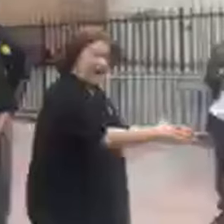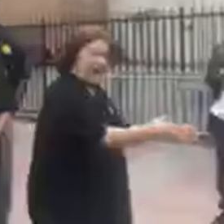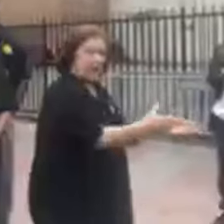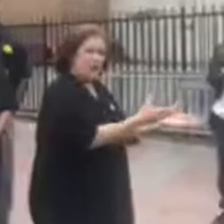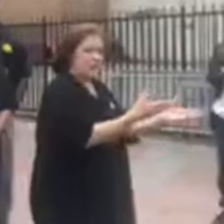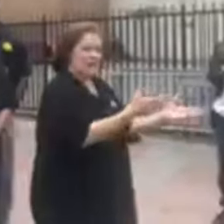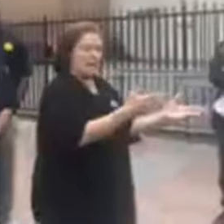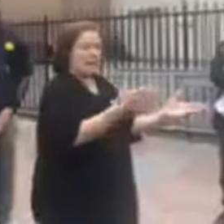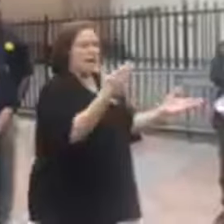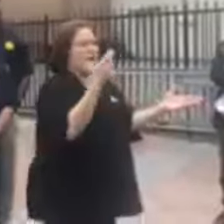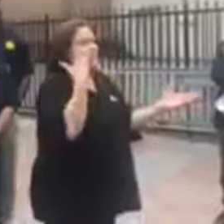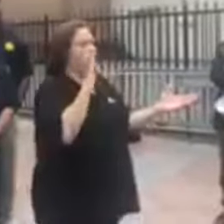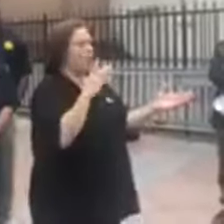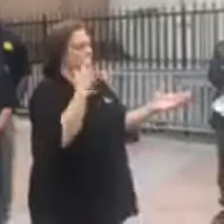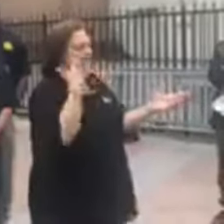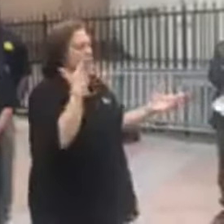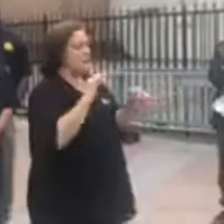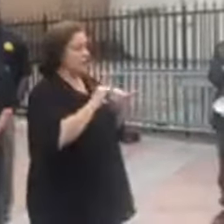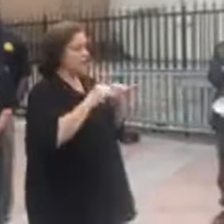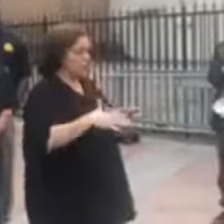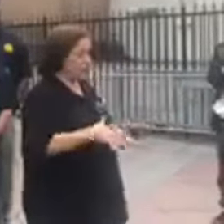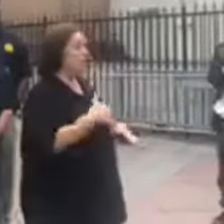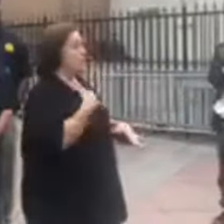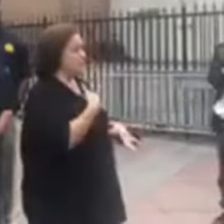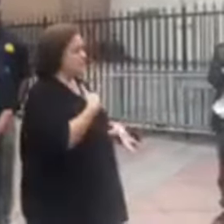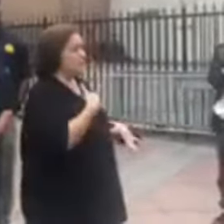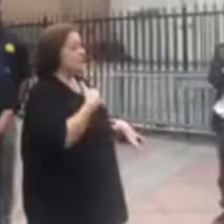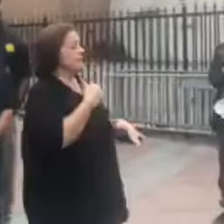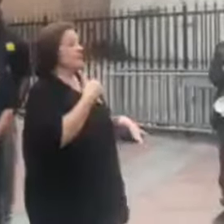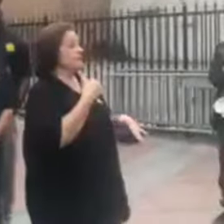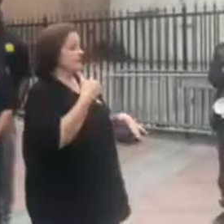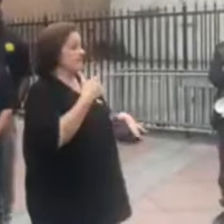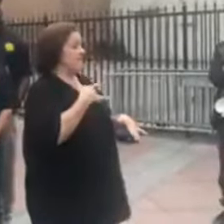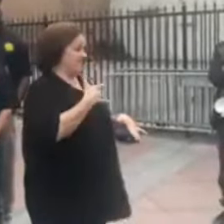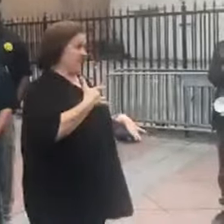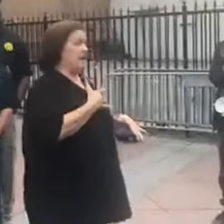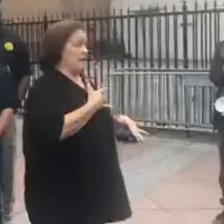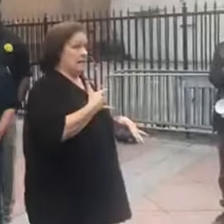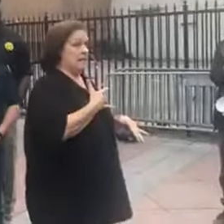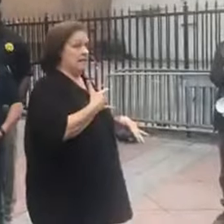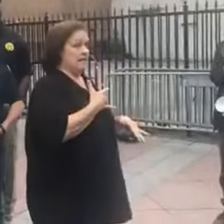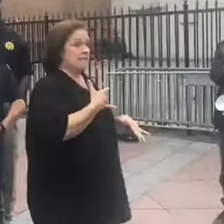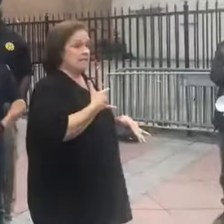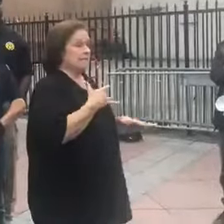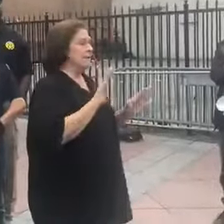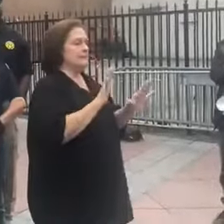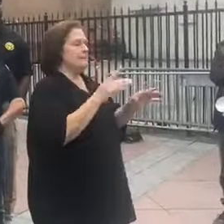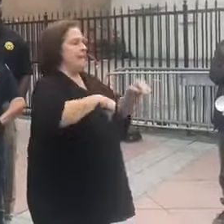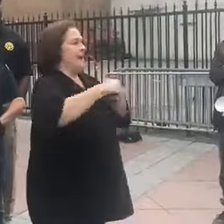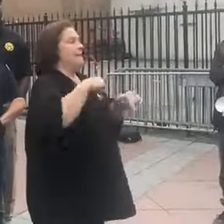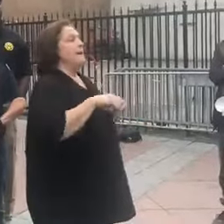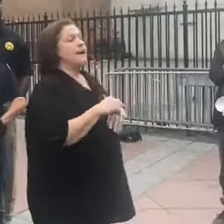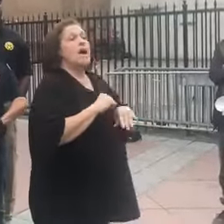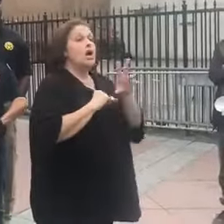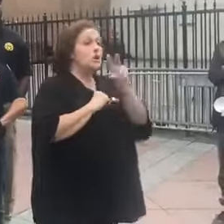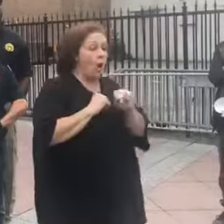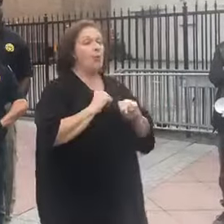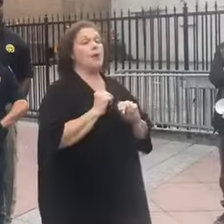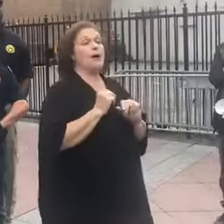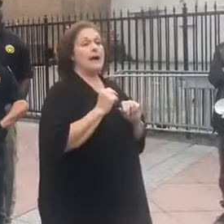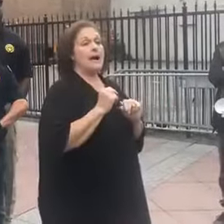that decision, and the goal is yes. We hope that we can, and the belief is that we. No, I says no. I